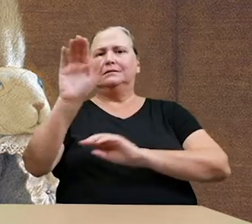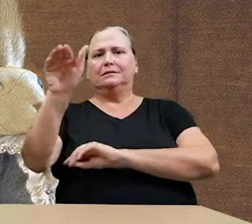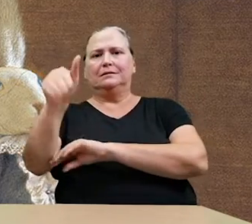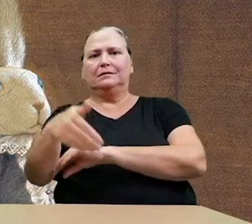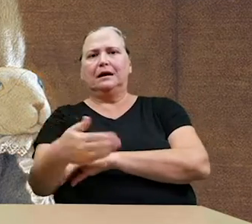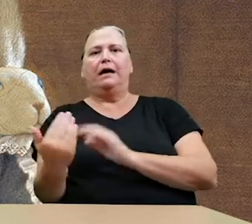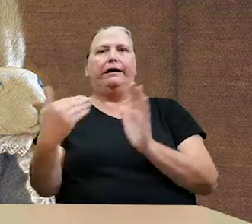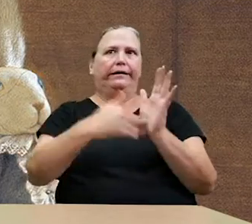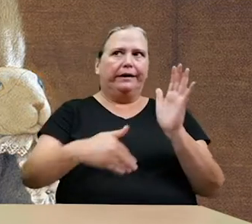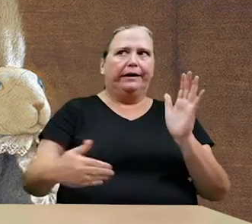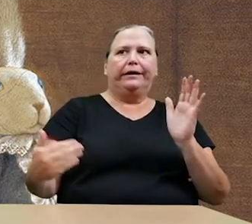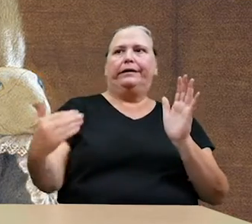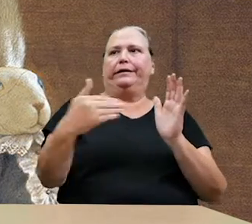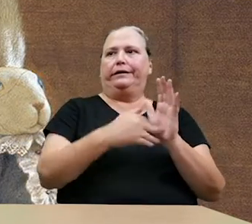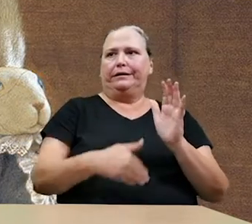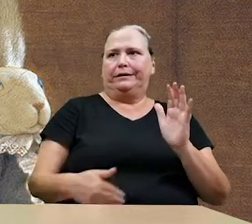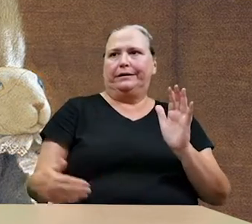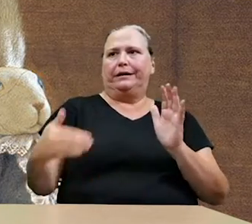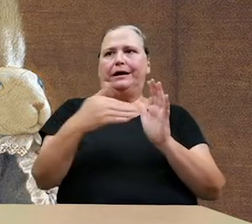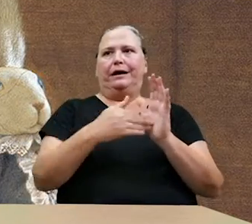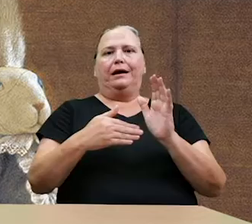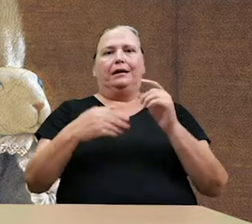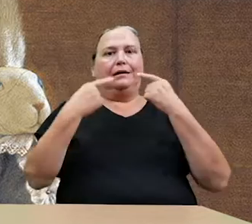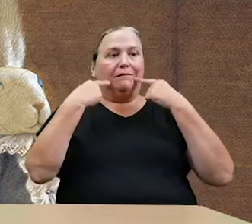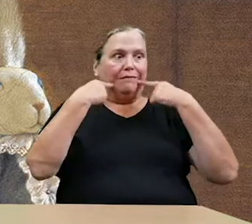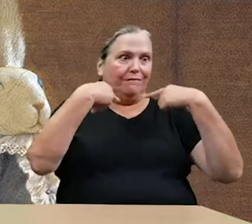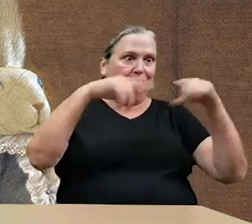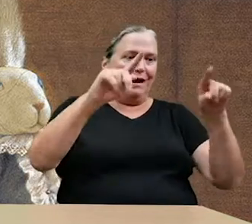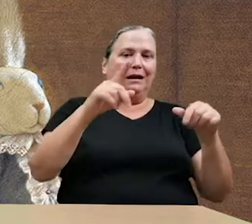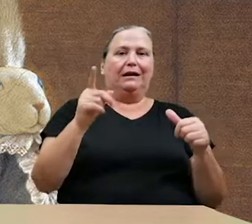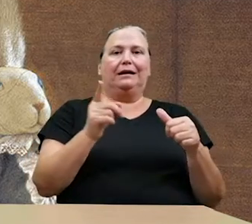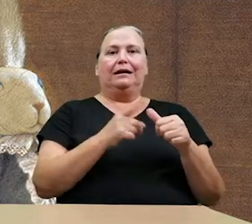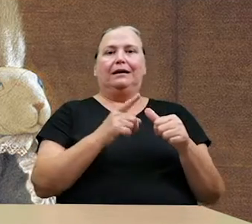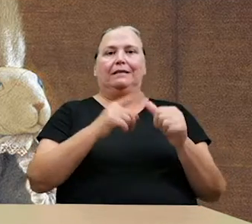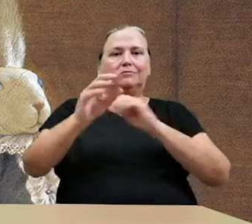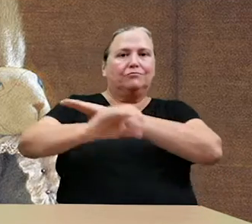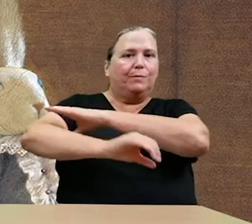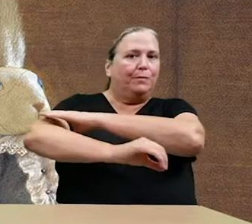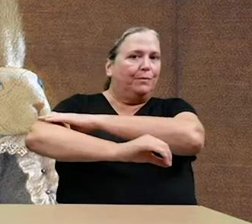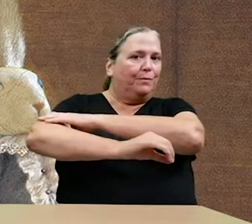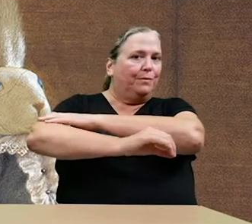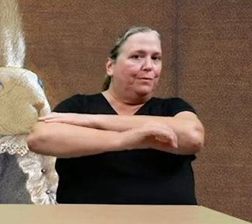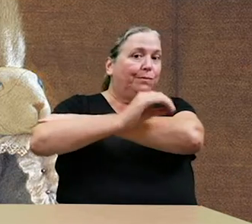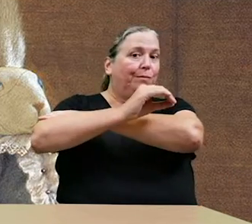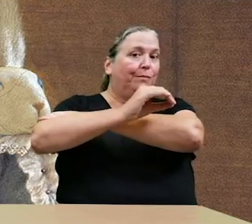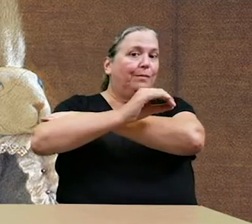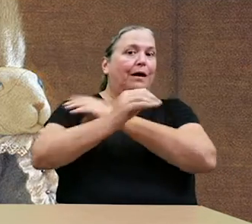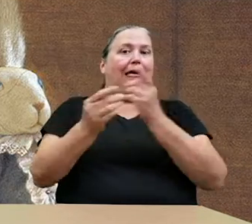over and over, until at last the first light of dawn appeared.